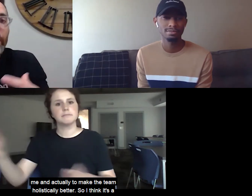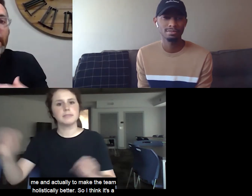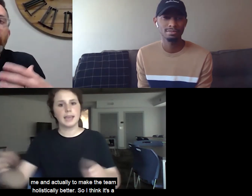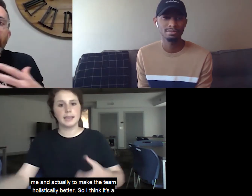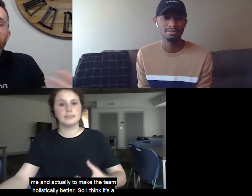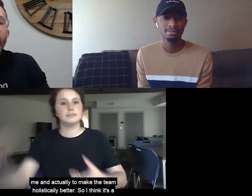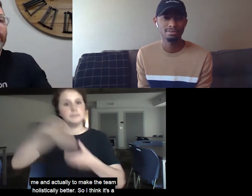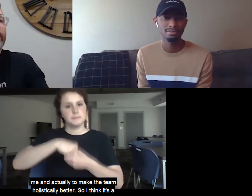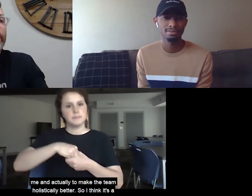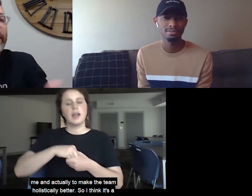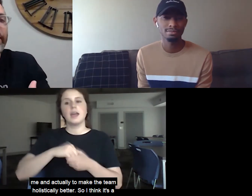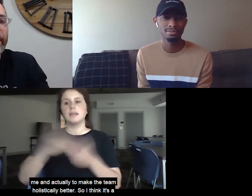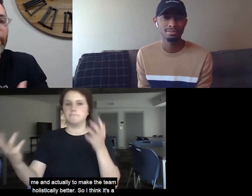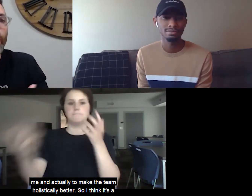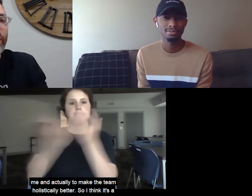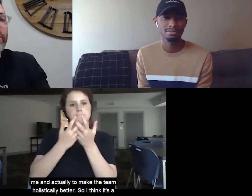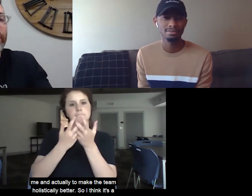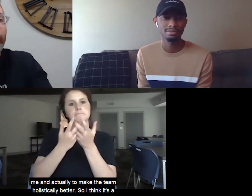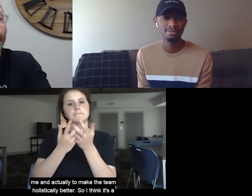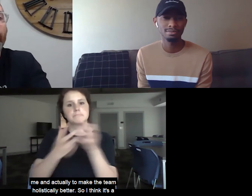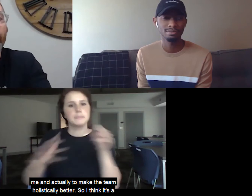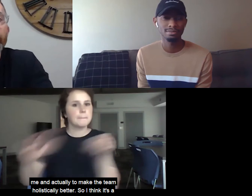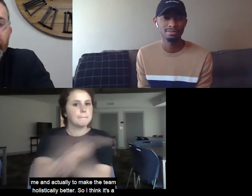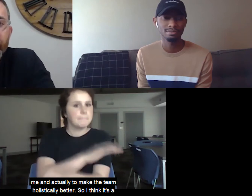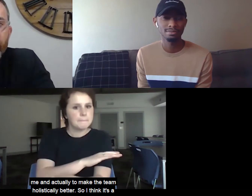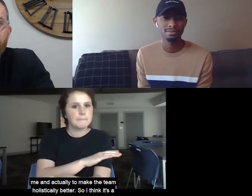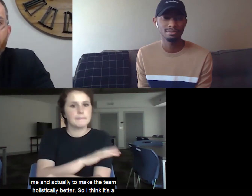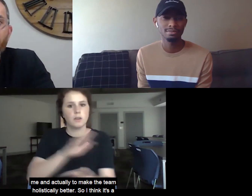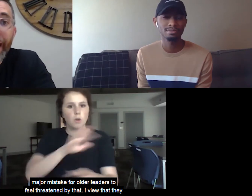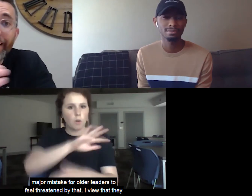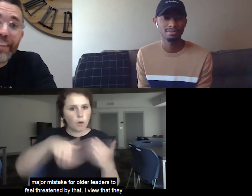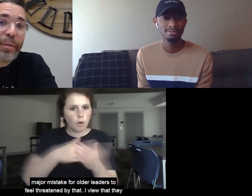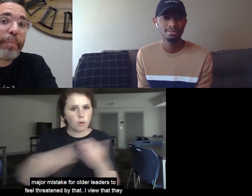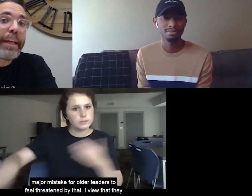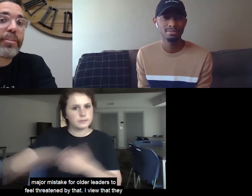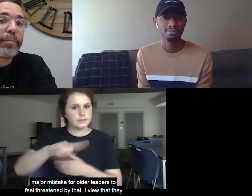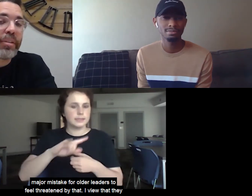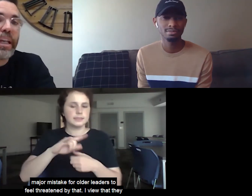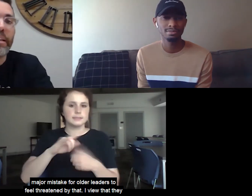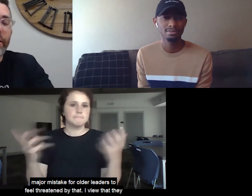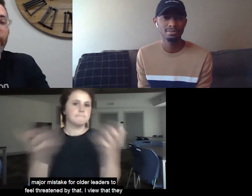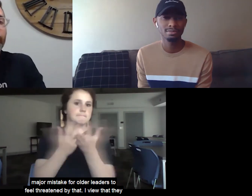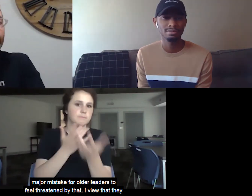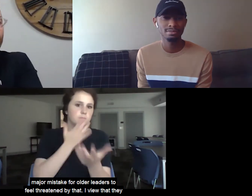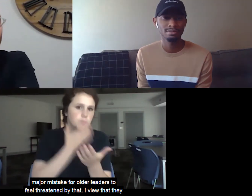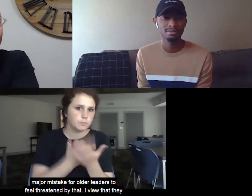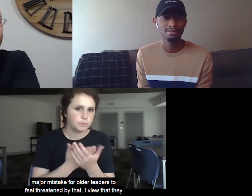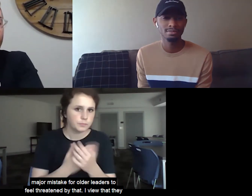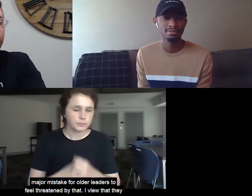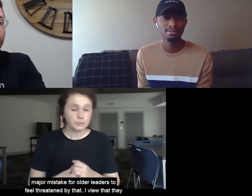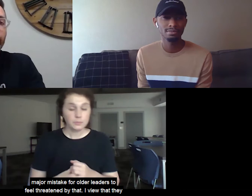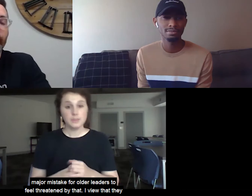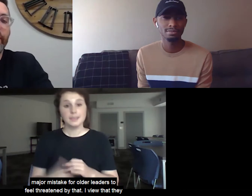complete me, and actually to make the team holistically better. So I think it's a major mistake for